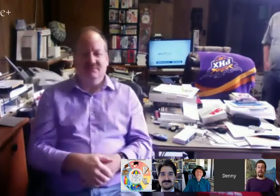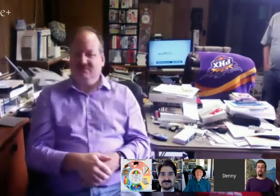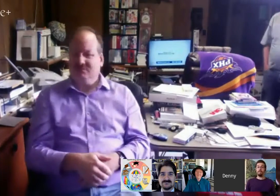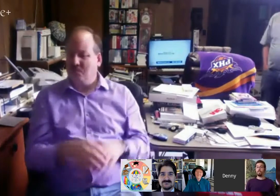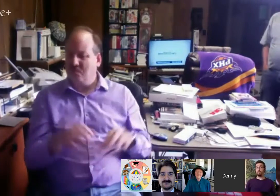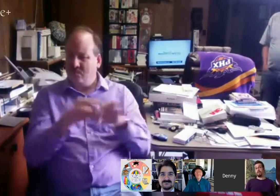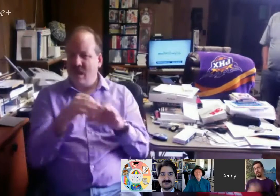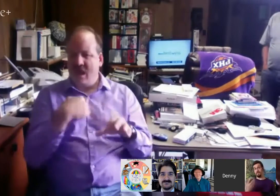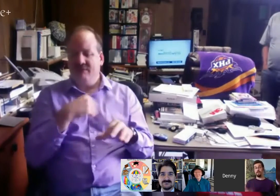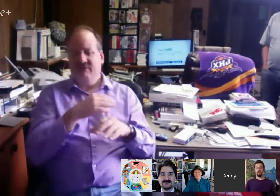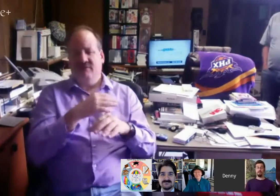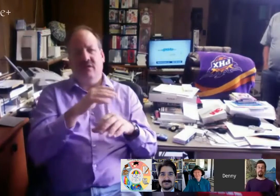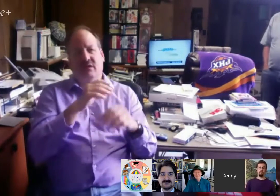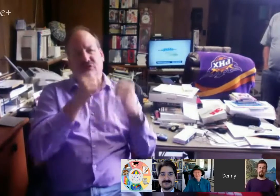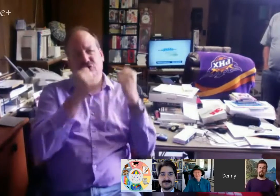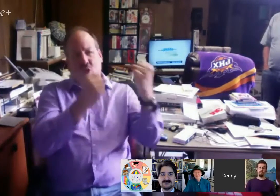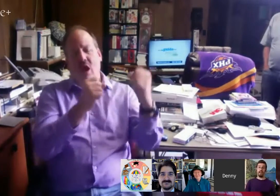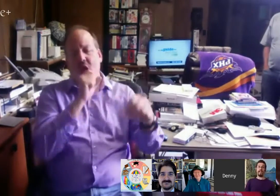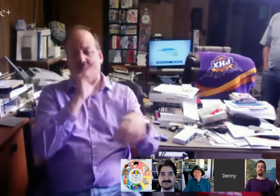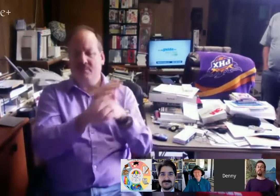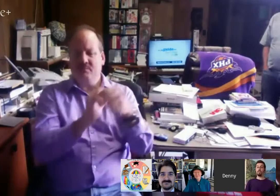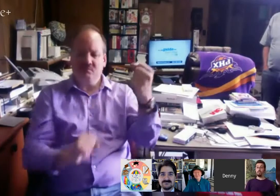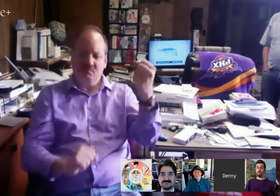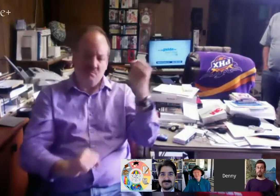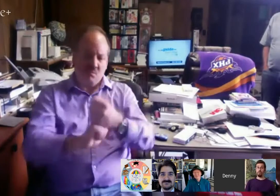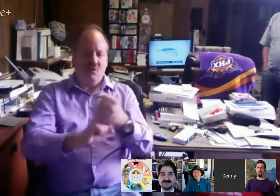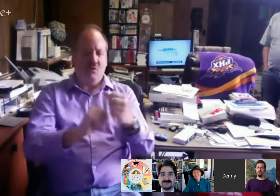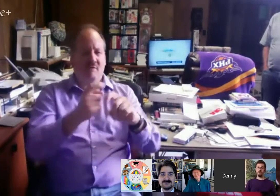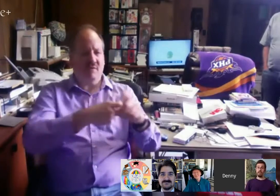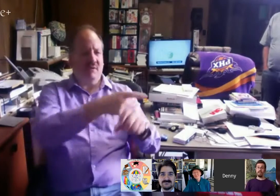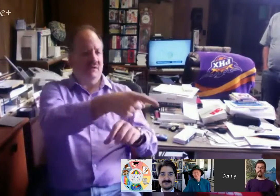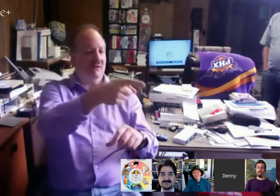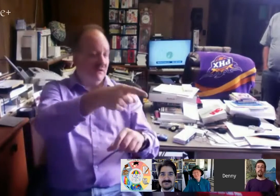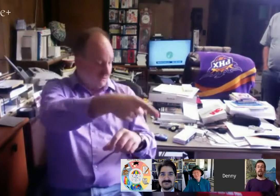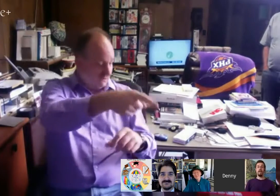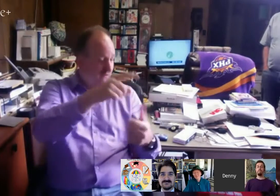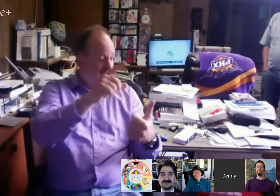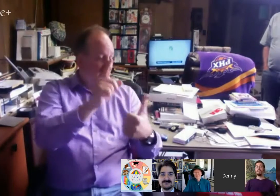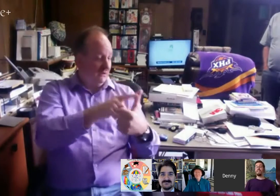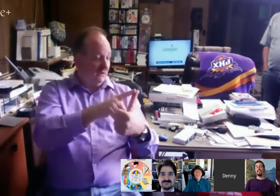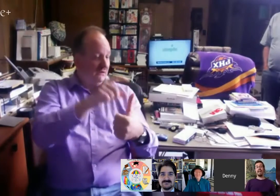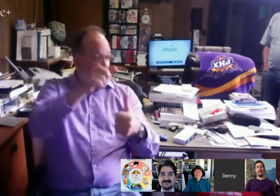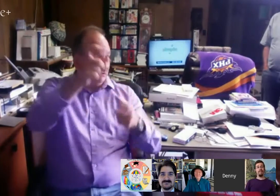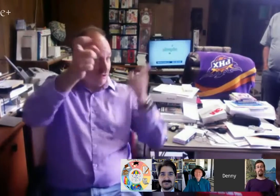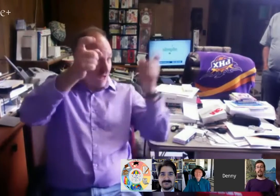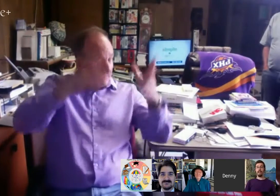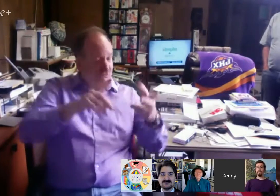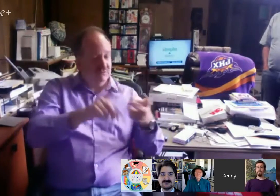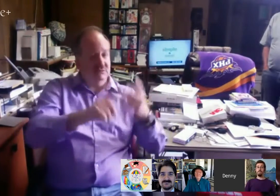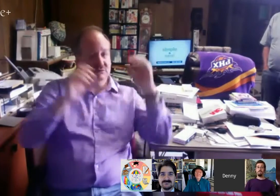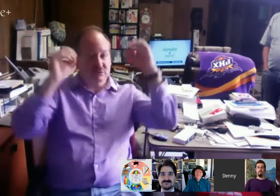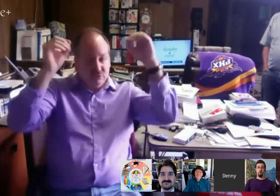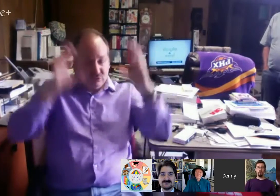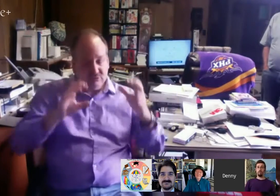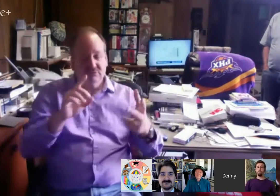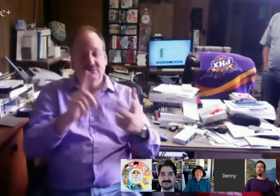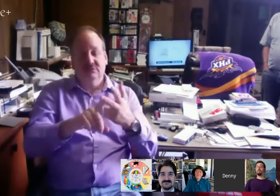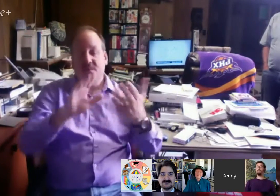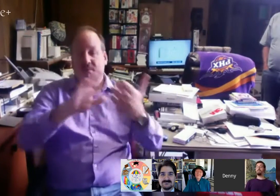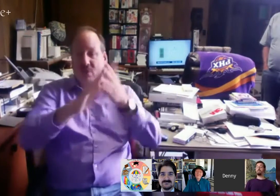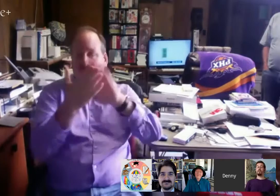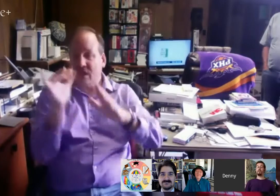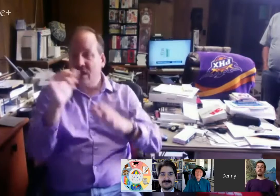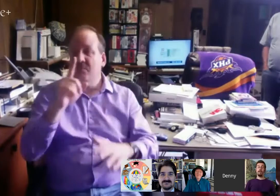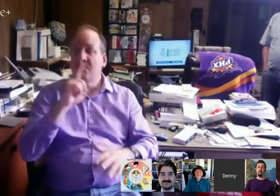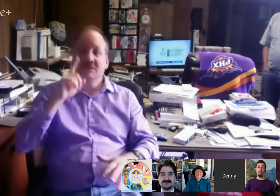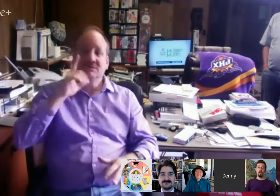very time-consuming and even financial straining, but they need to have that full